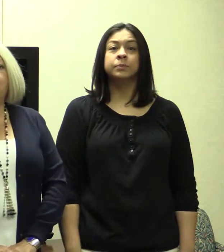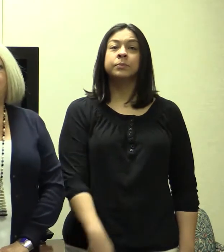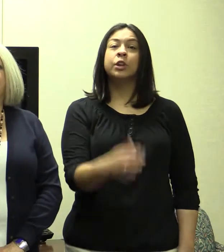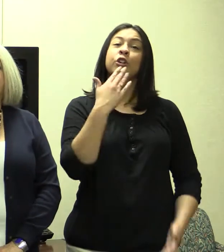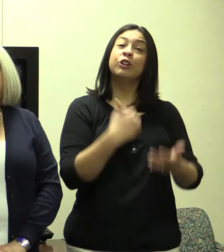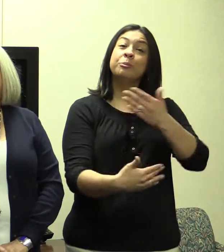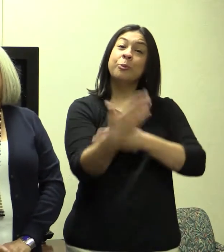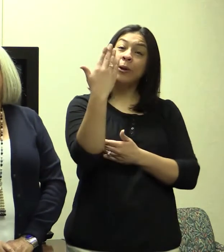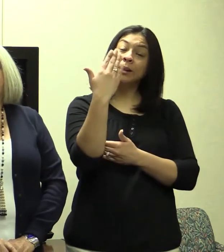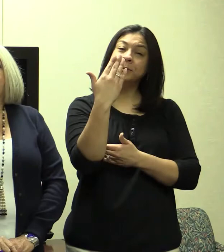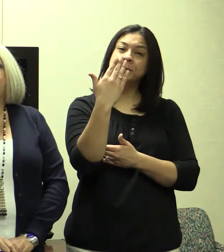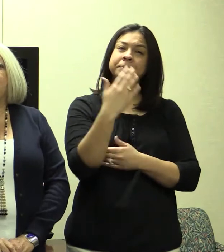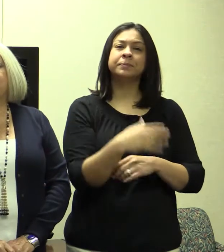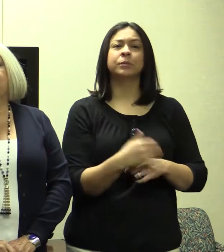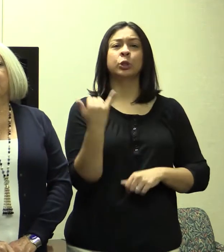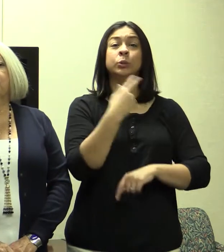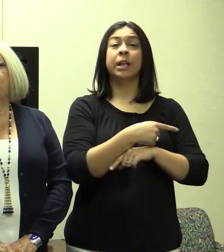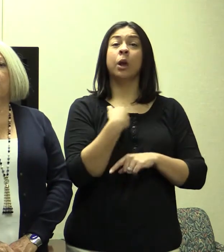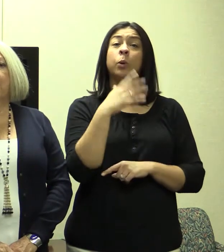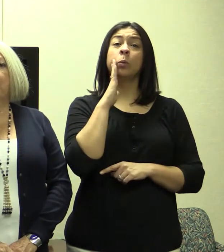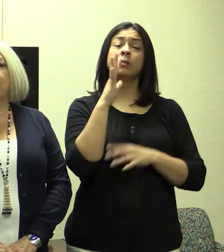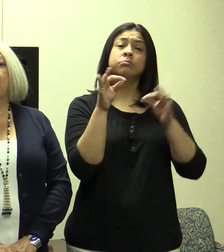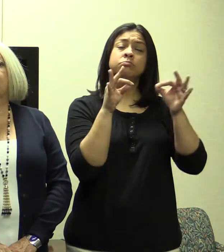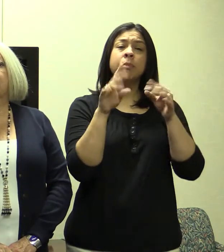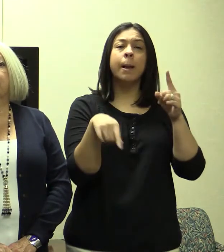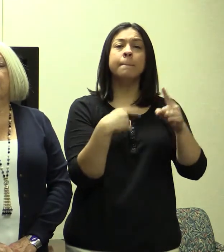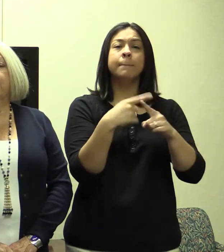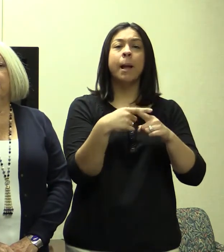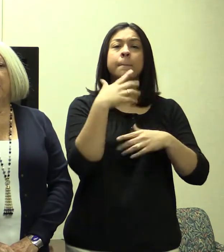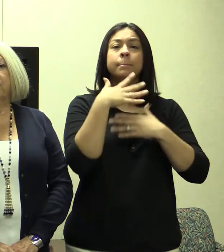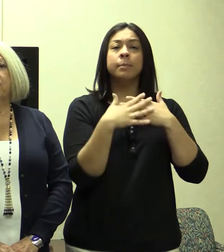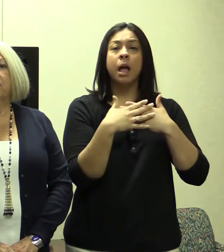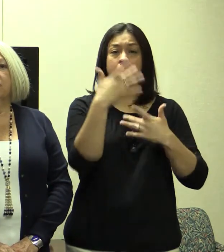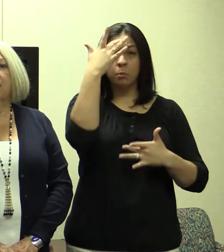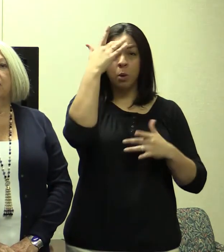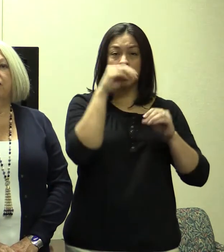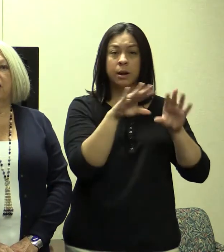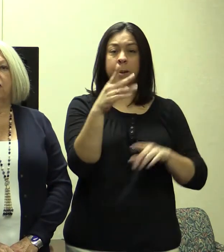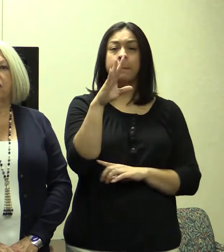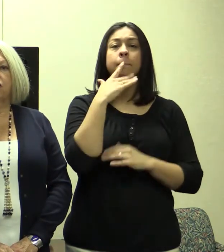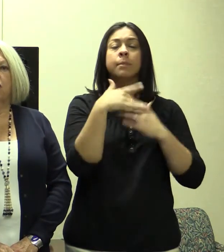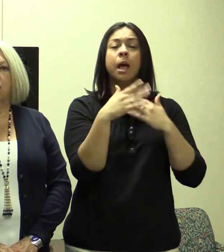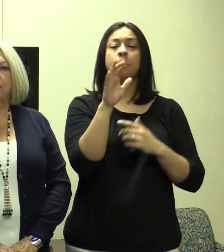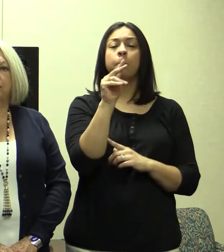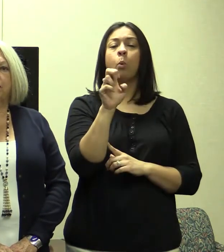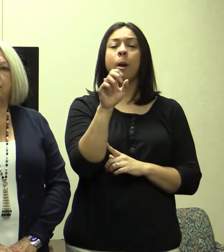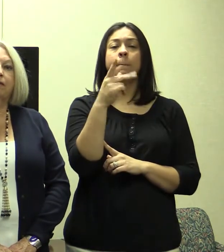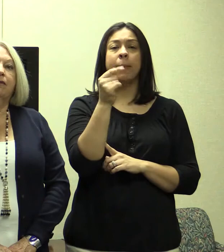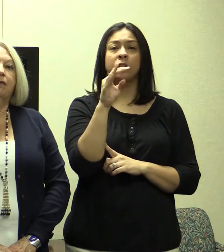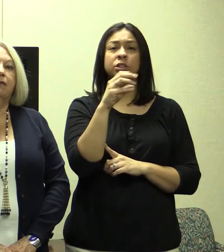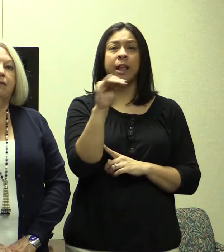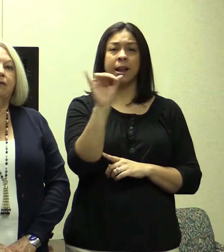Good morning. Today we're going to talk about bloodborne pathogens and infection control.